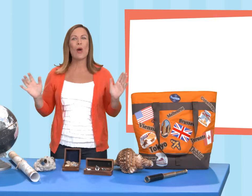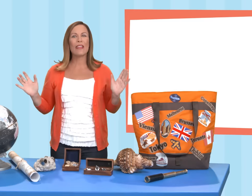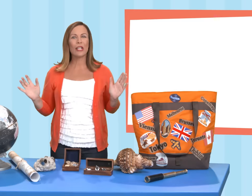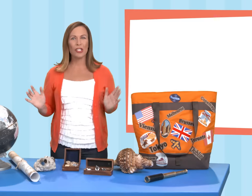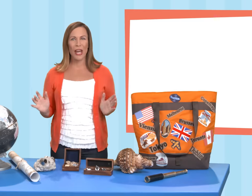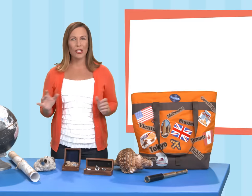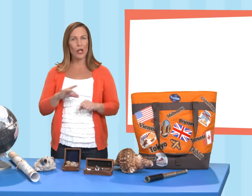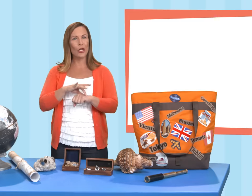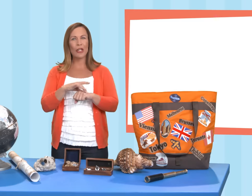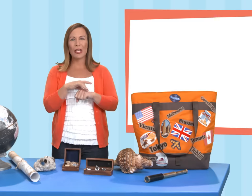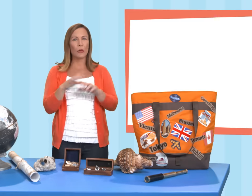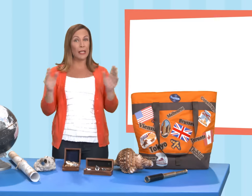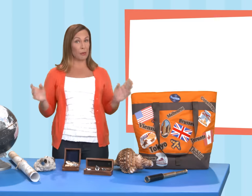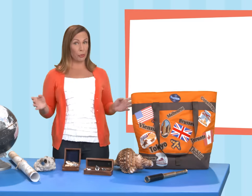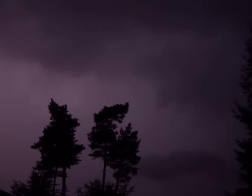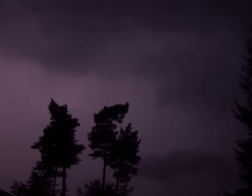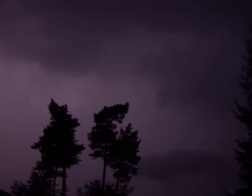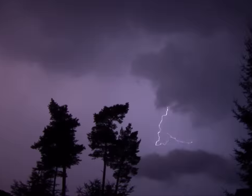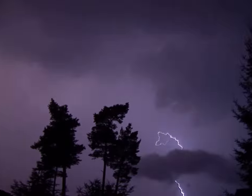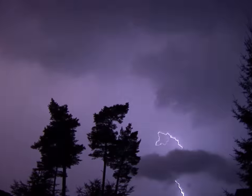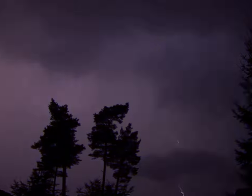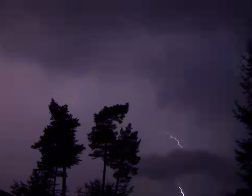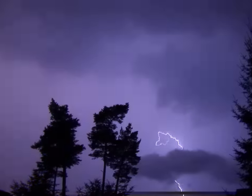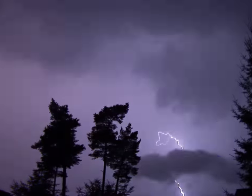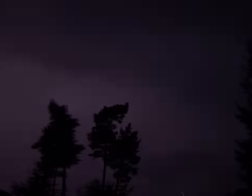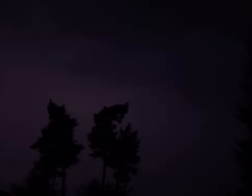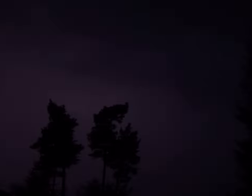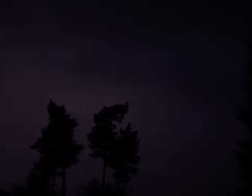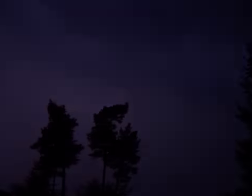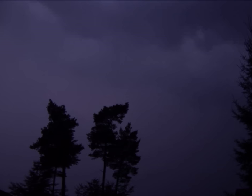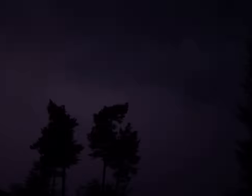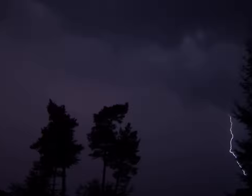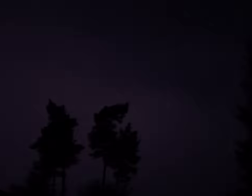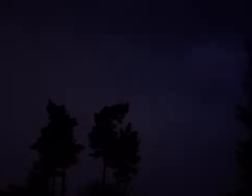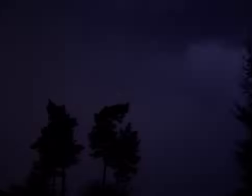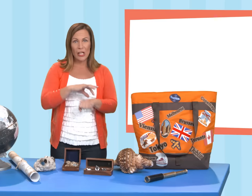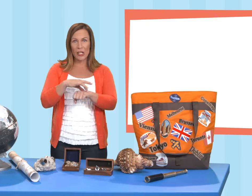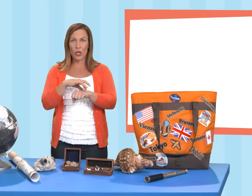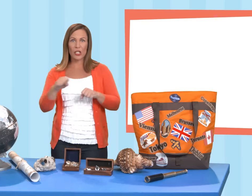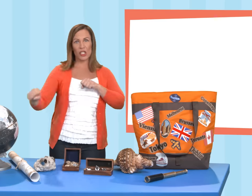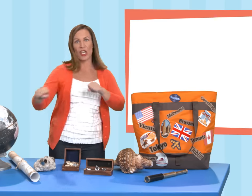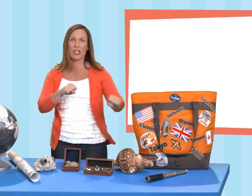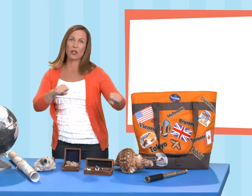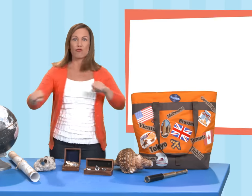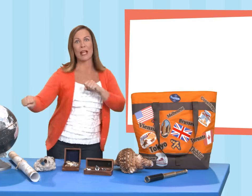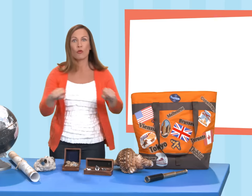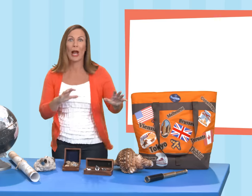weather can change on Earth And create some pretty powerful storms Sometimes the Earth can shake the ground right